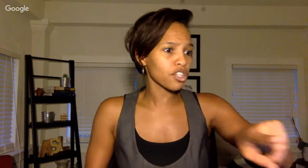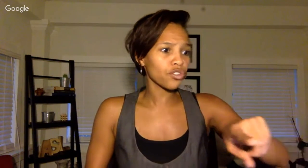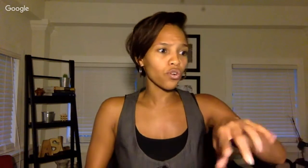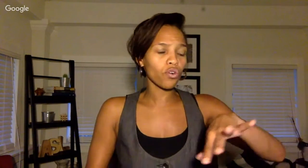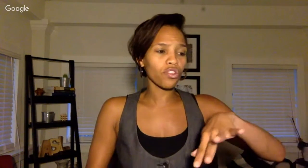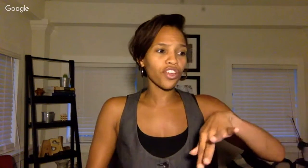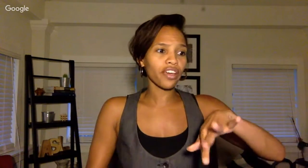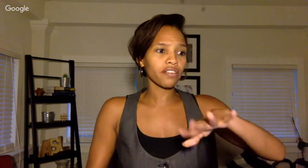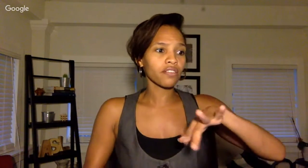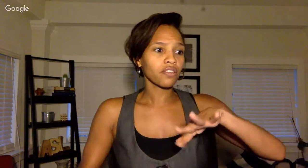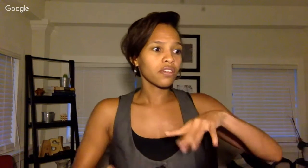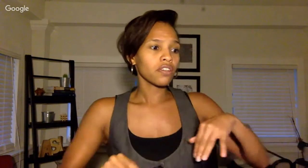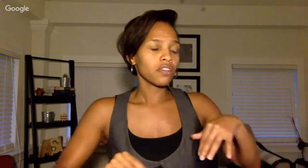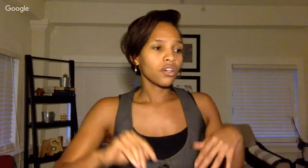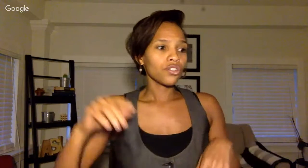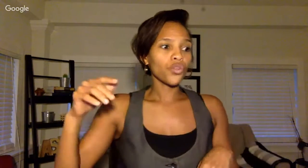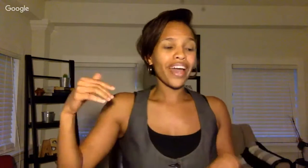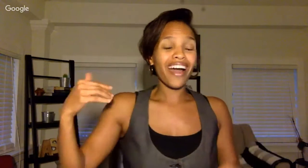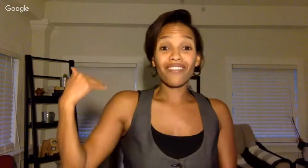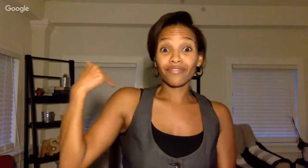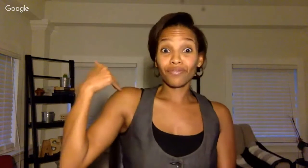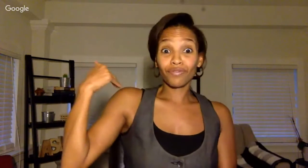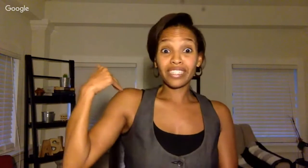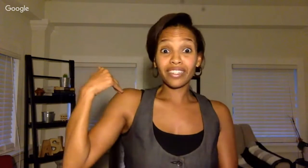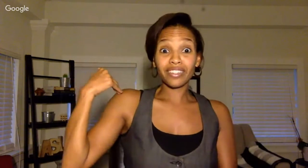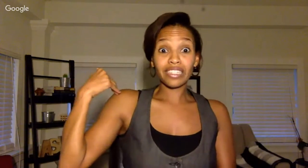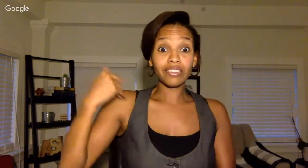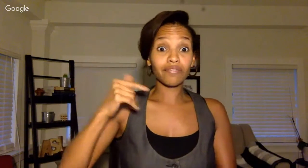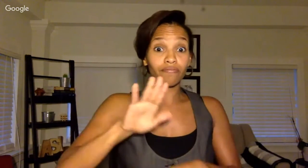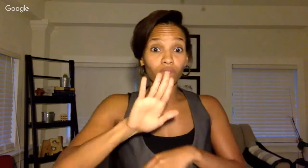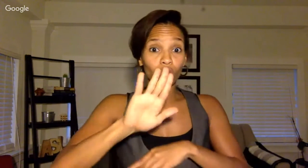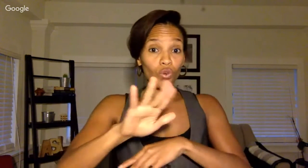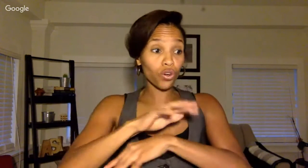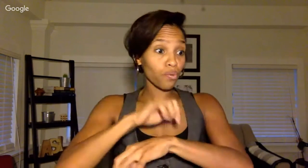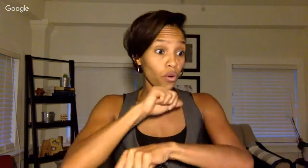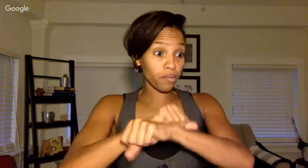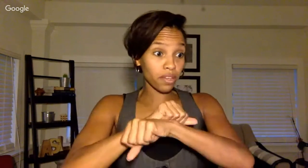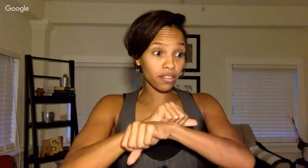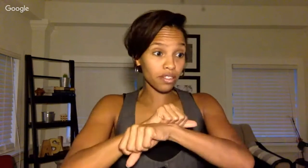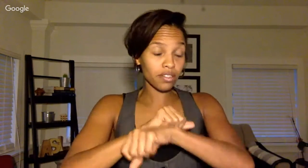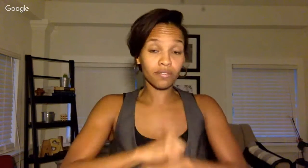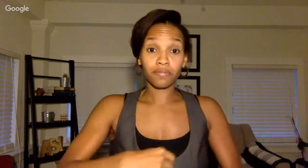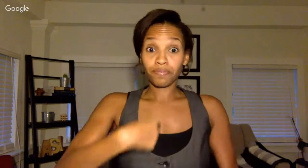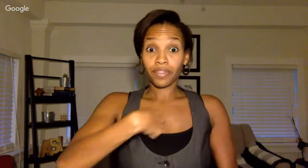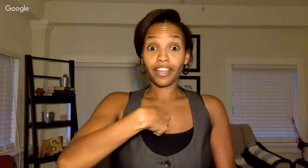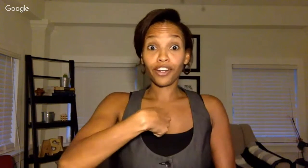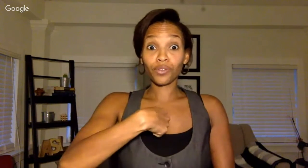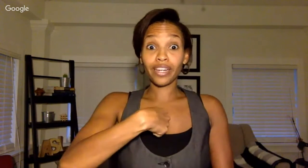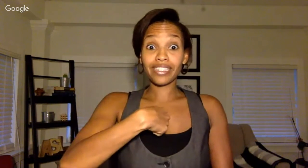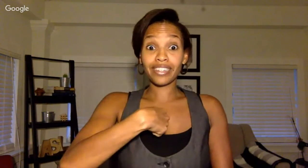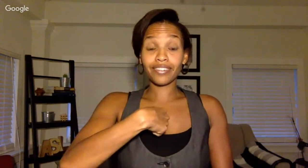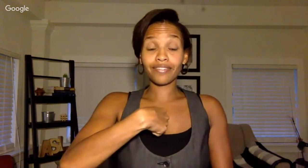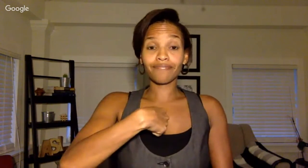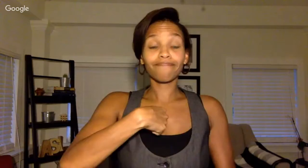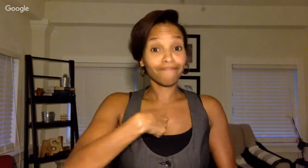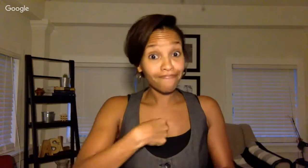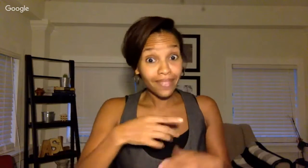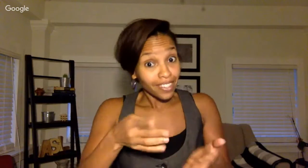do the whole thing. So we have recently your appointment. Here's what I did. In